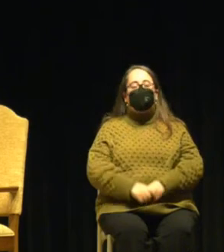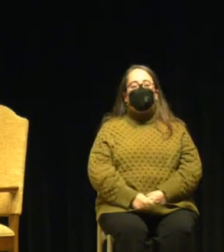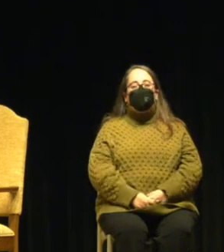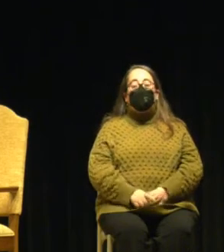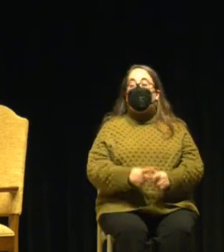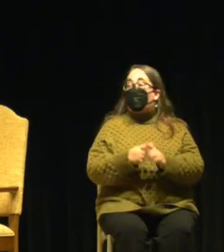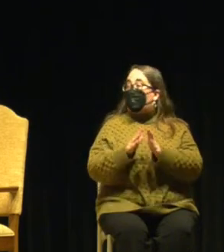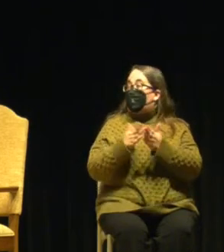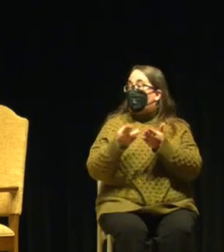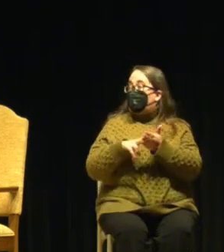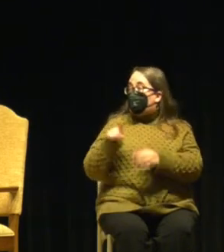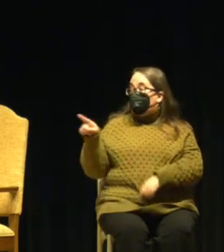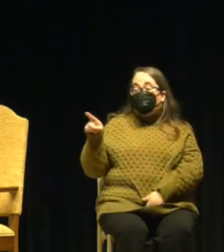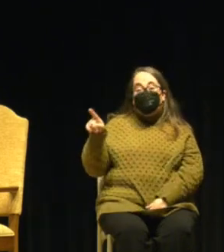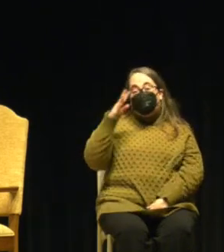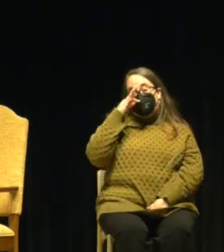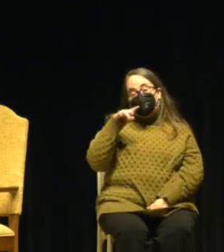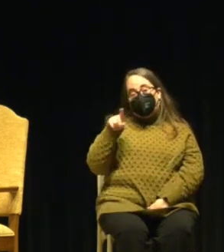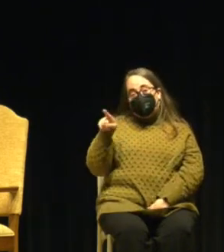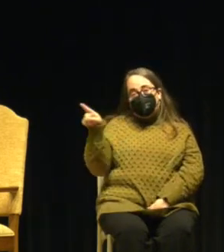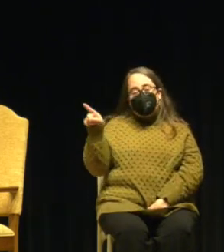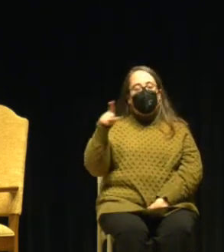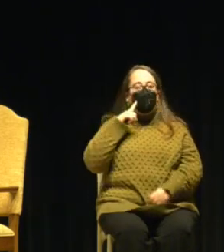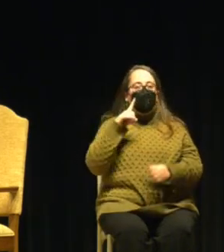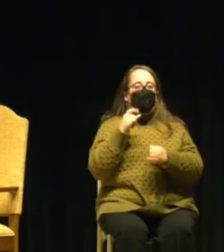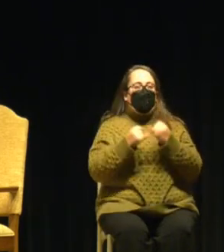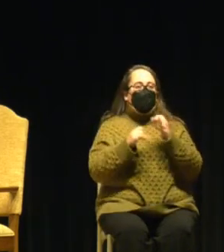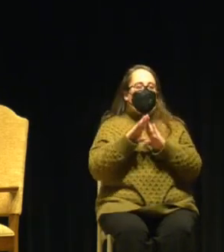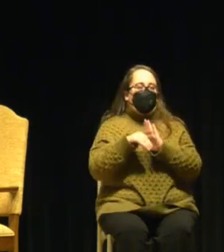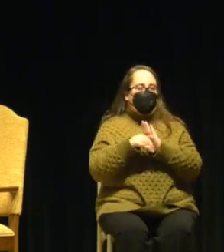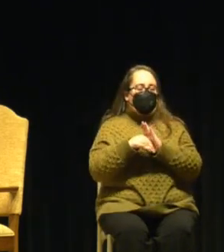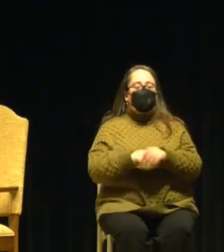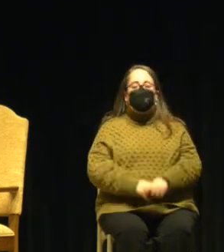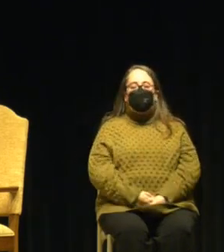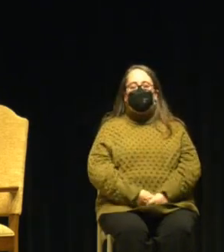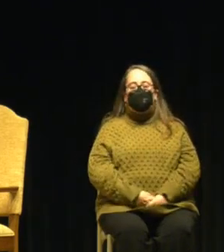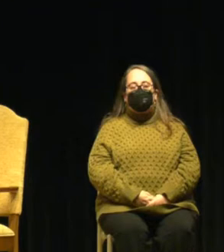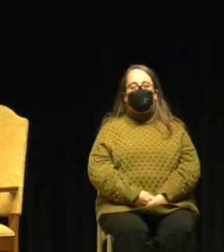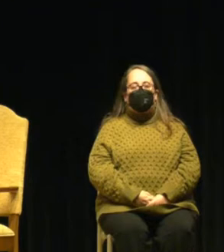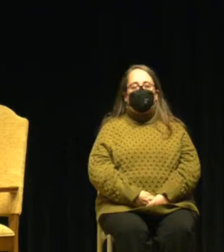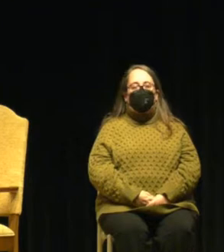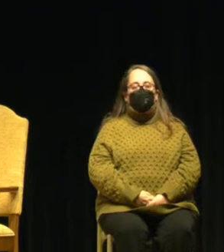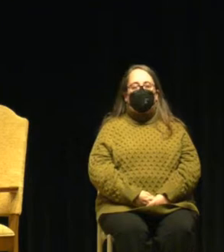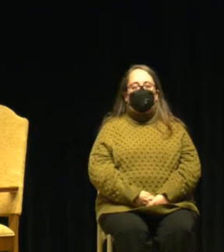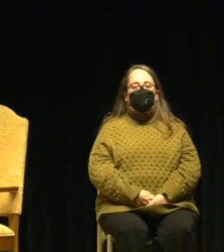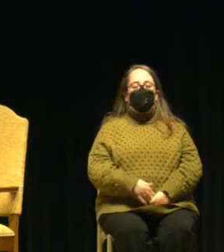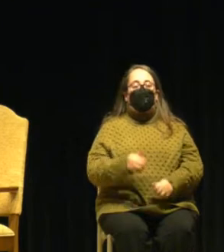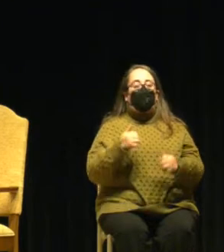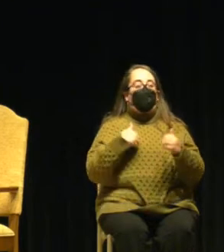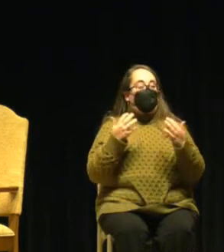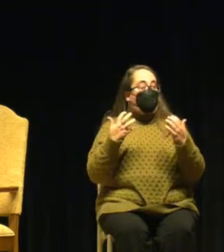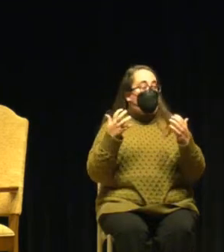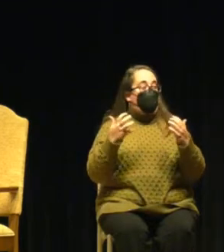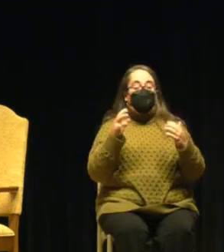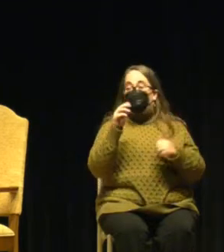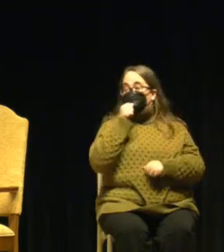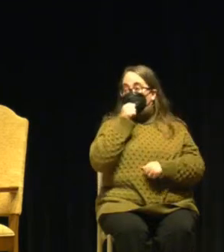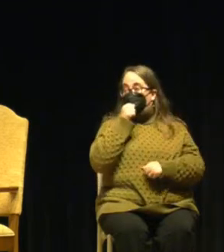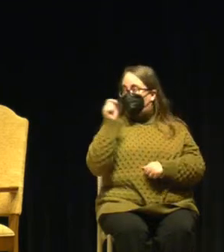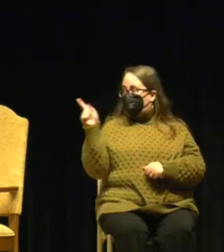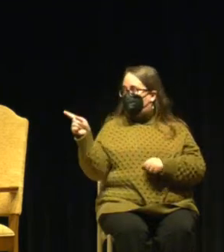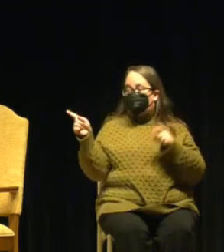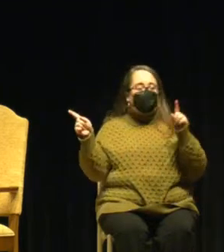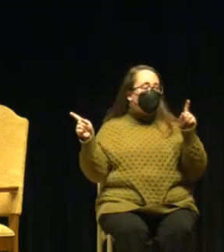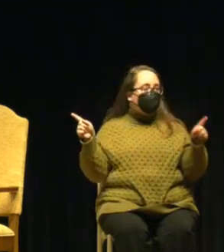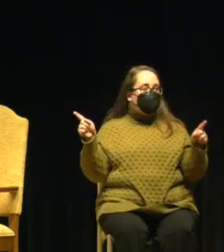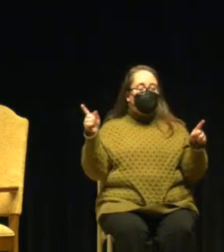then a book signing right outside the Wheeler Auditorium for the last half hour. We have audience mics at the end of both aisles, so when you